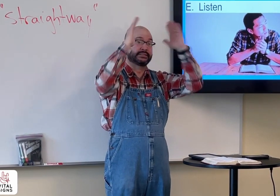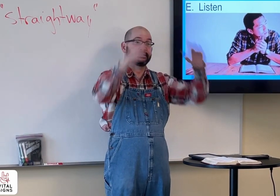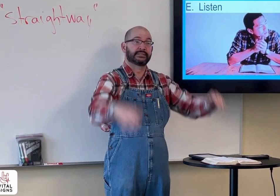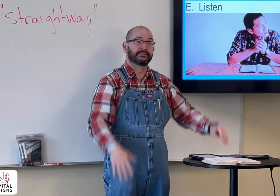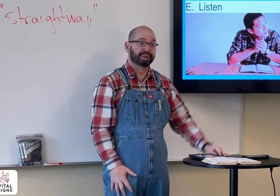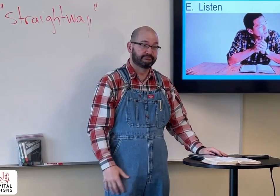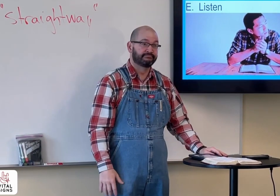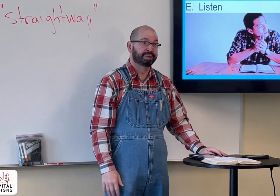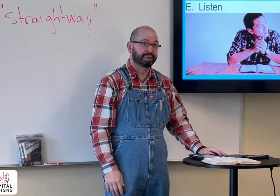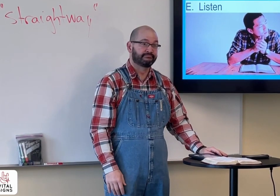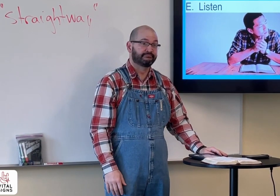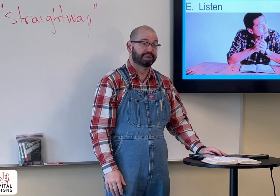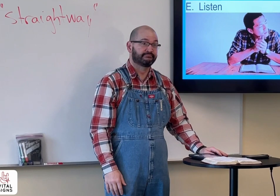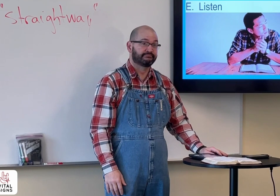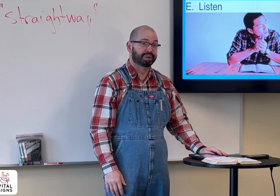Him.